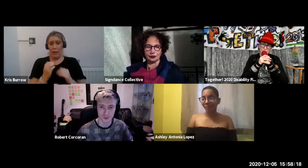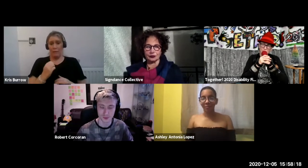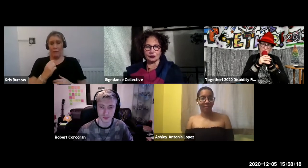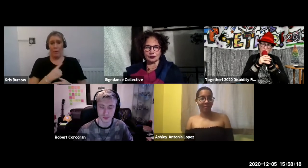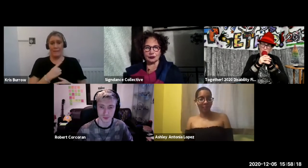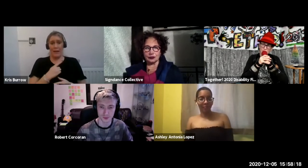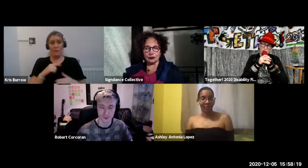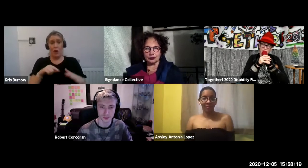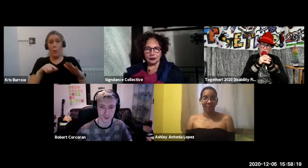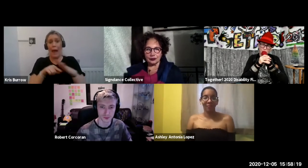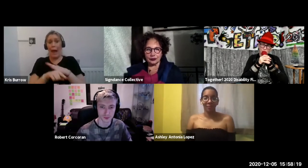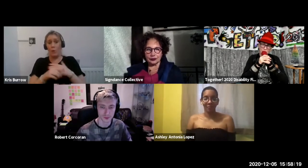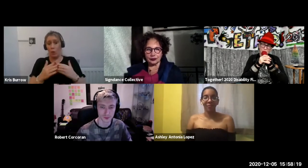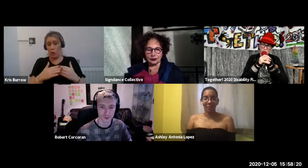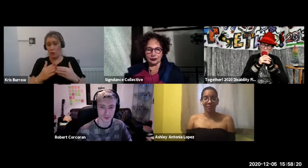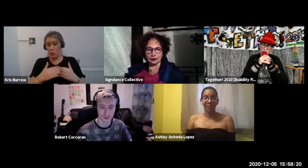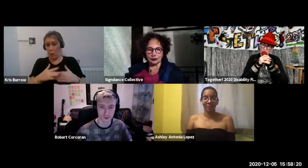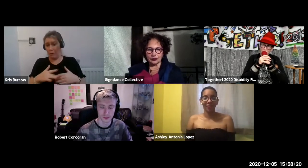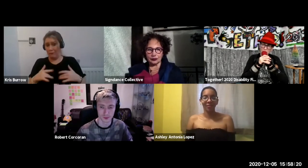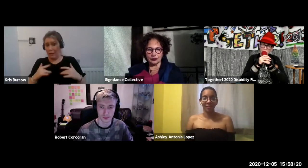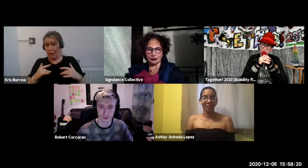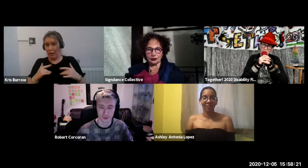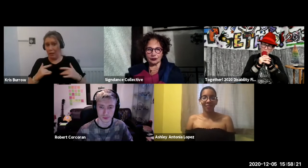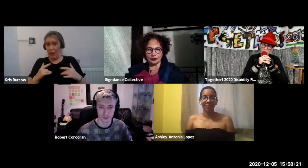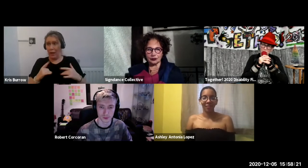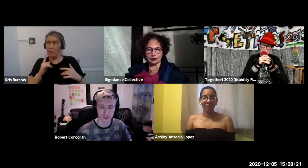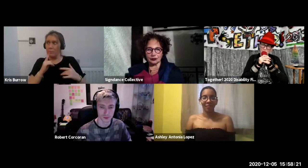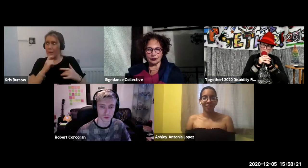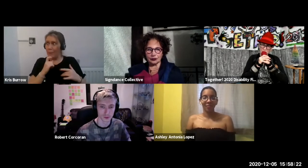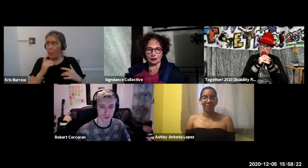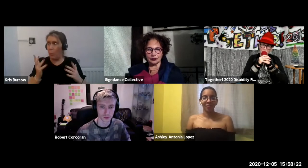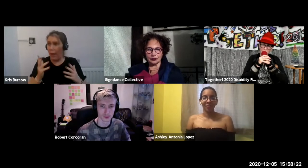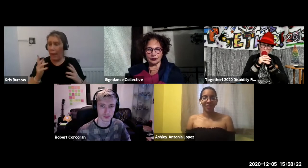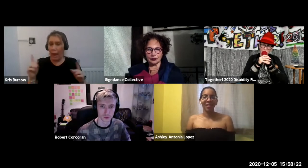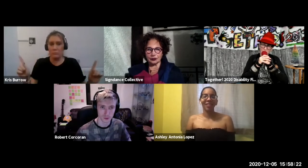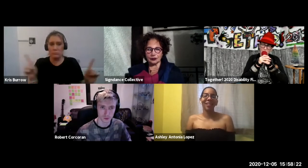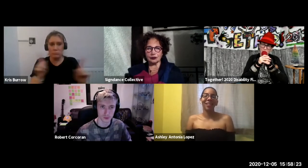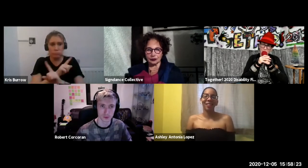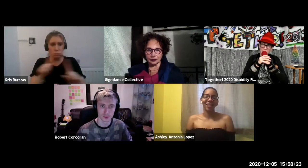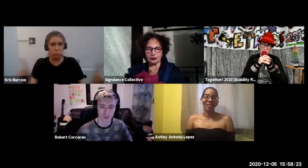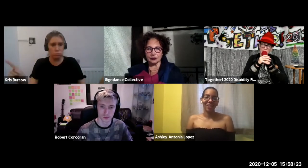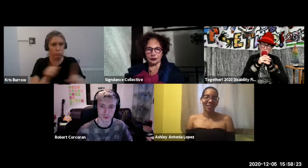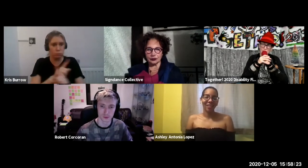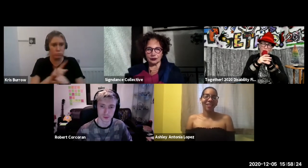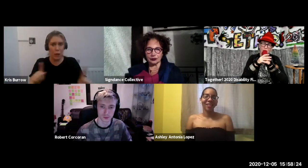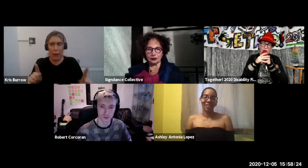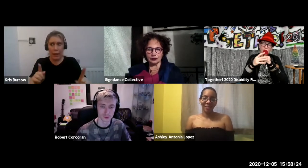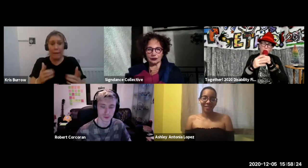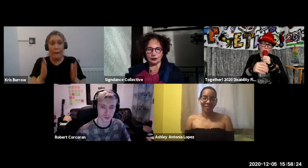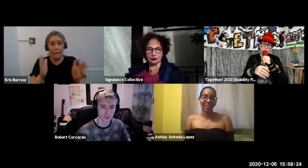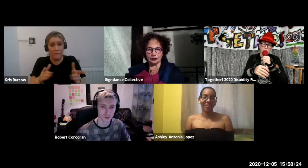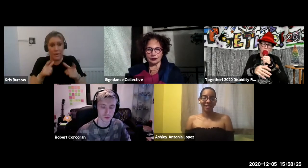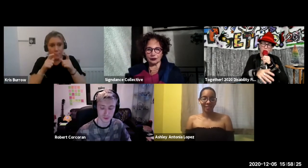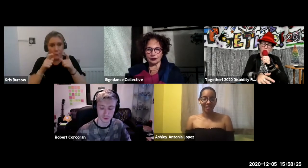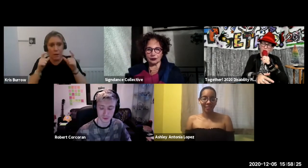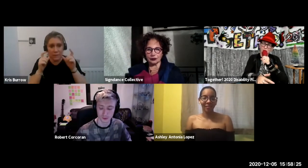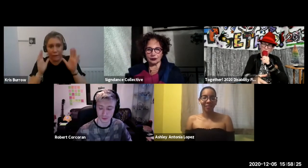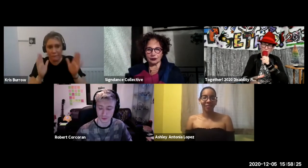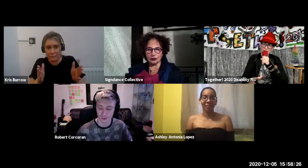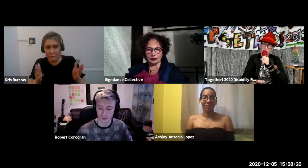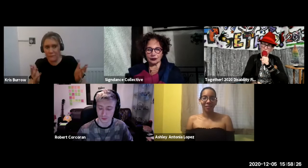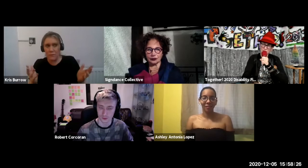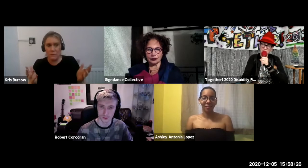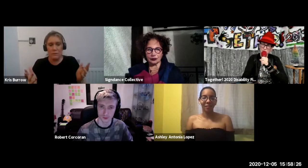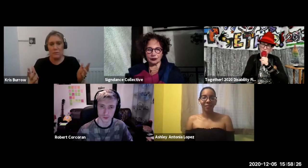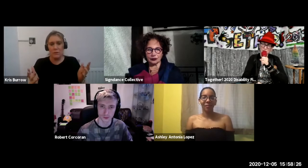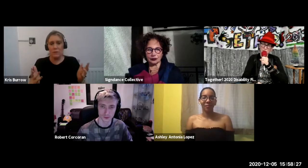of negotiations with the fact that nobody on the pavement less than 2 meters away is wearing a mask. And somebody had taken the